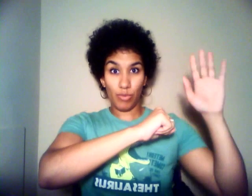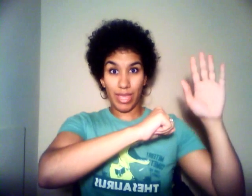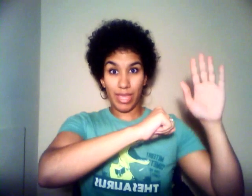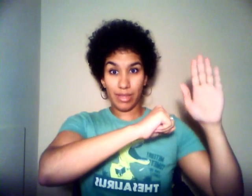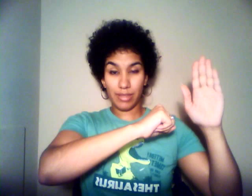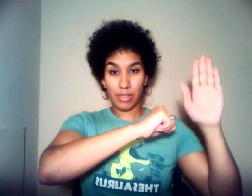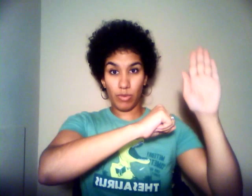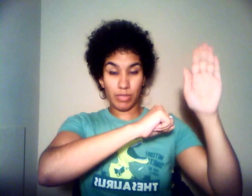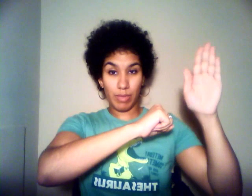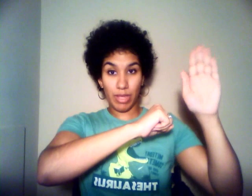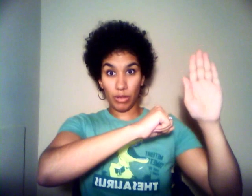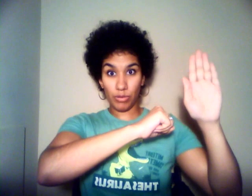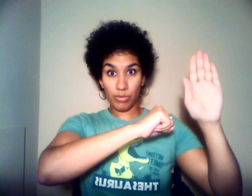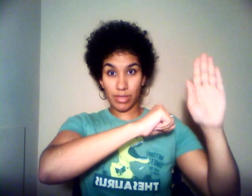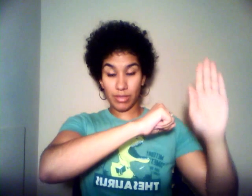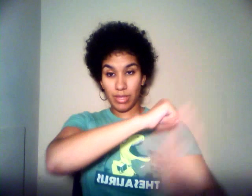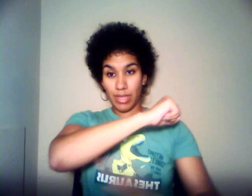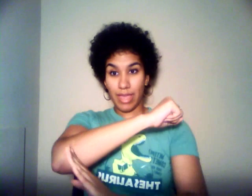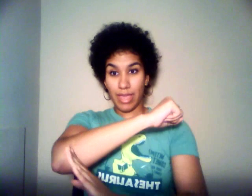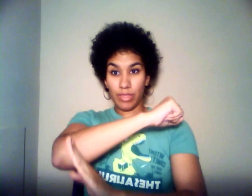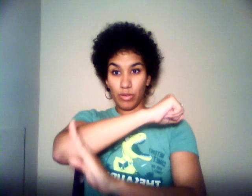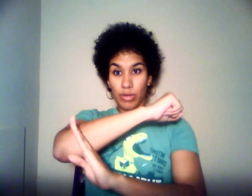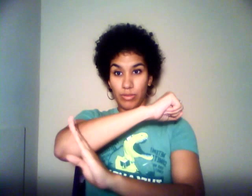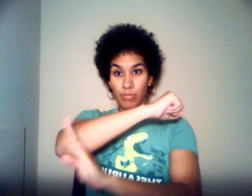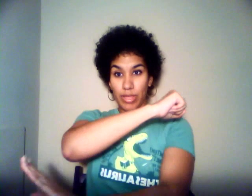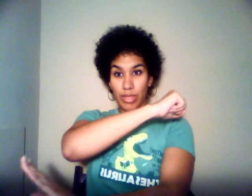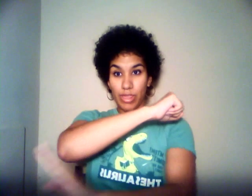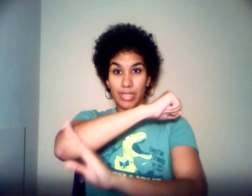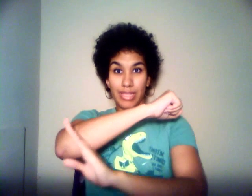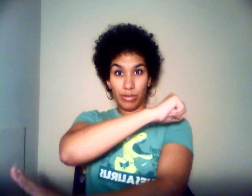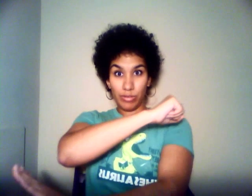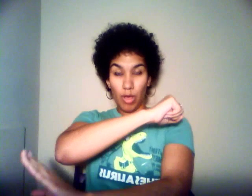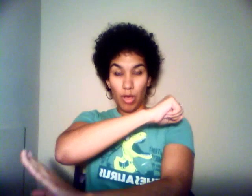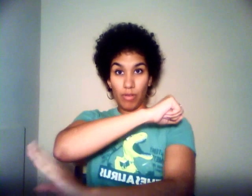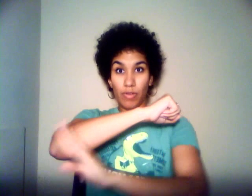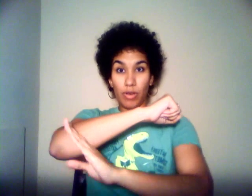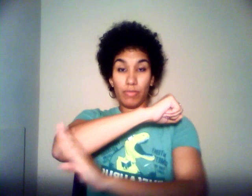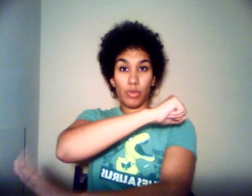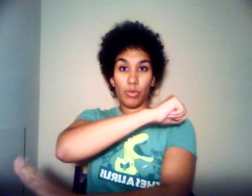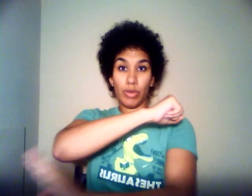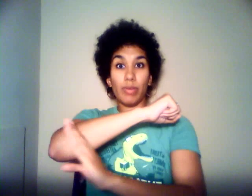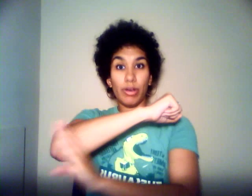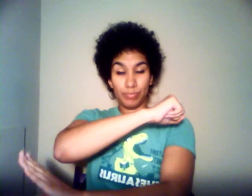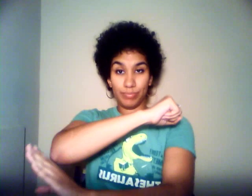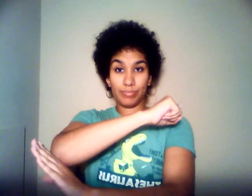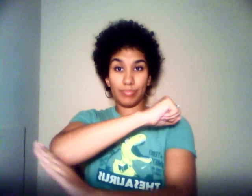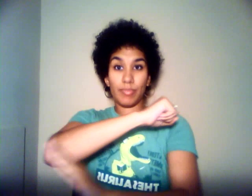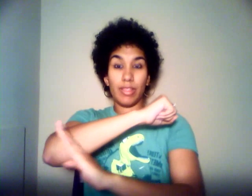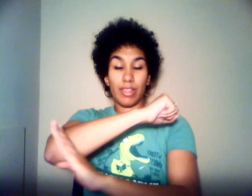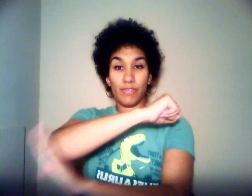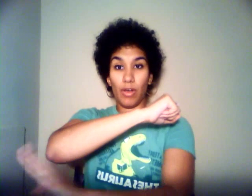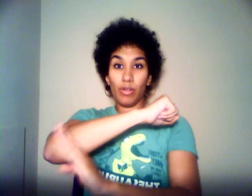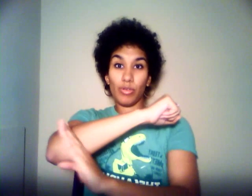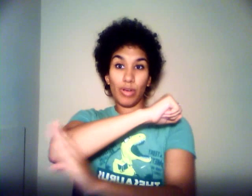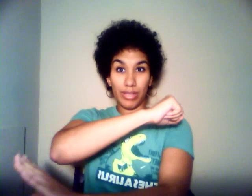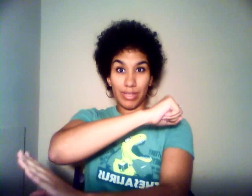right hand is going to be closed. And then you're going to brush down off of your elbow. This is fall or autumn